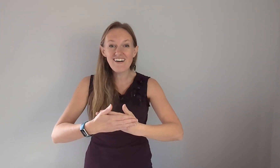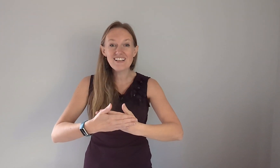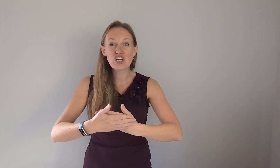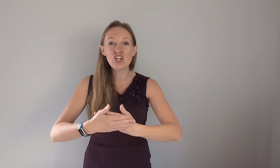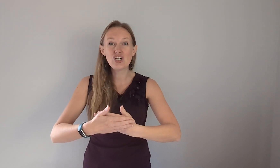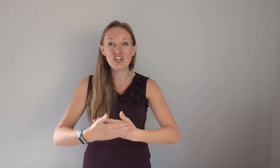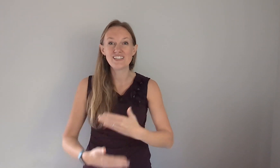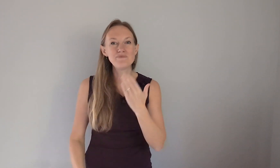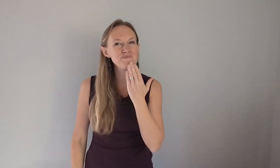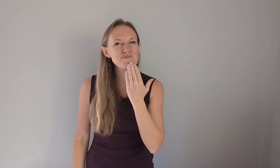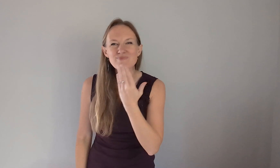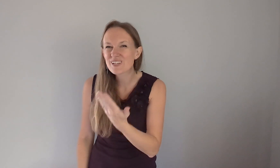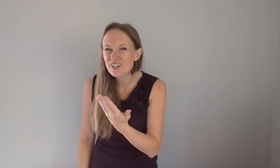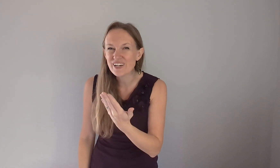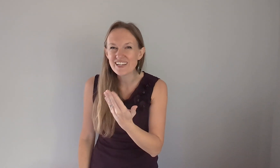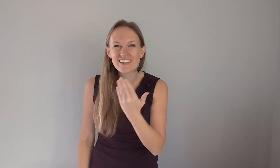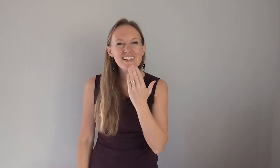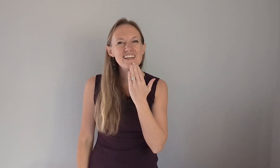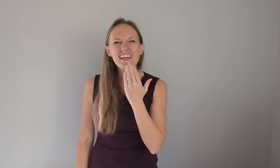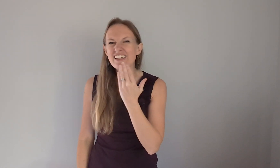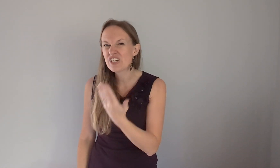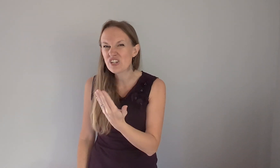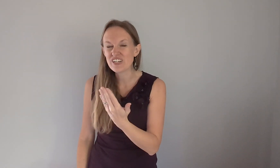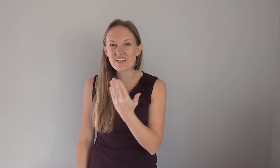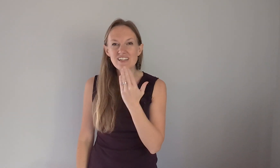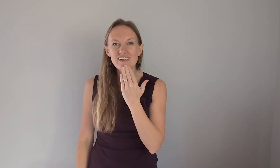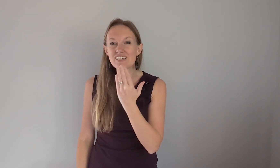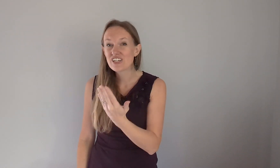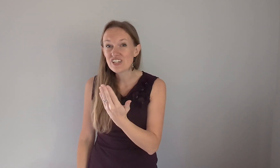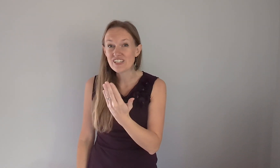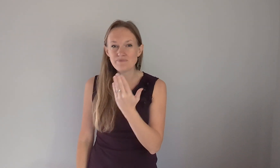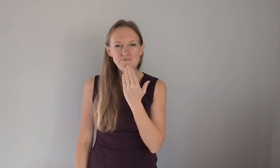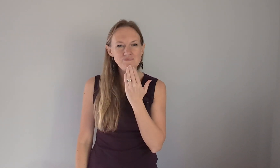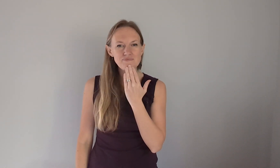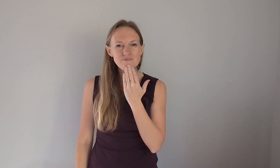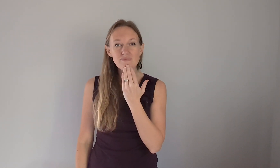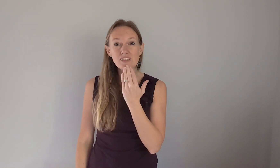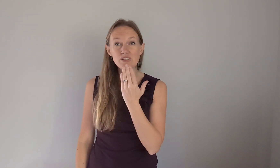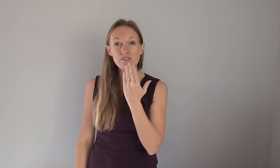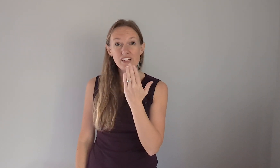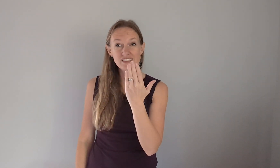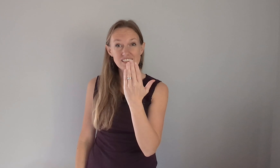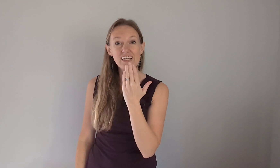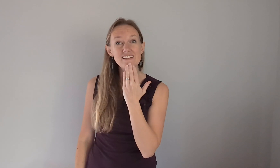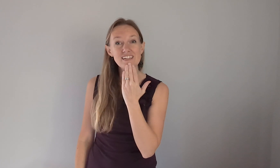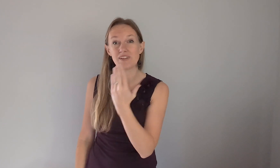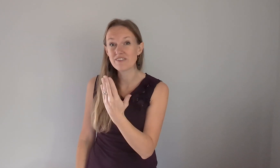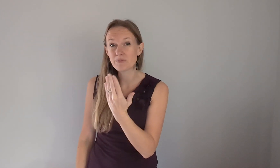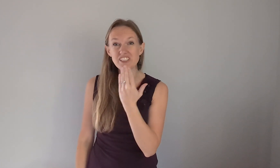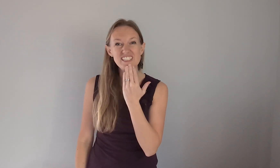All good, good, okay, good, good. So your fingers are together, coming out from your